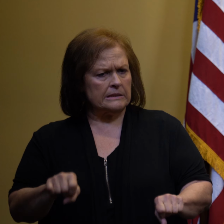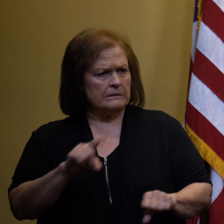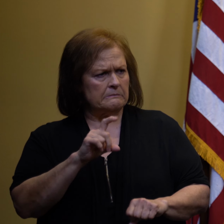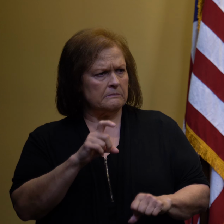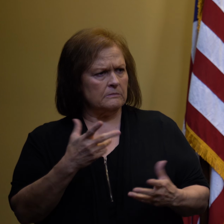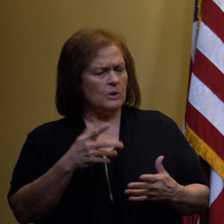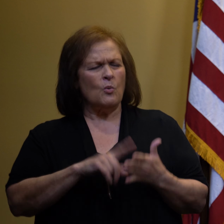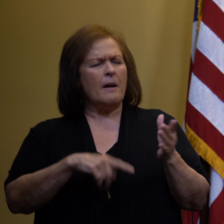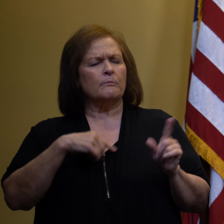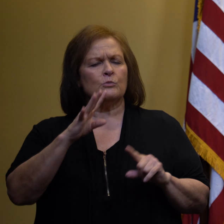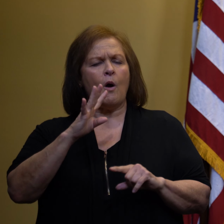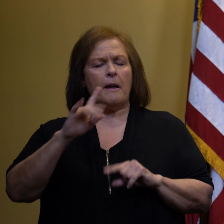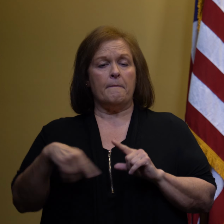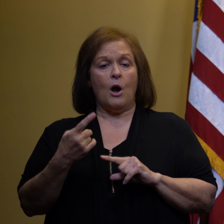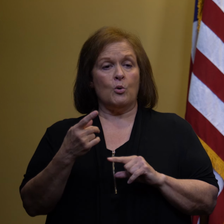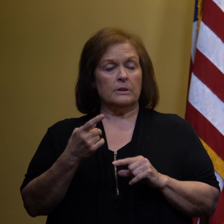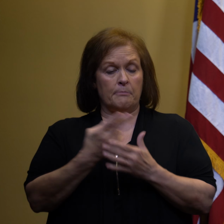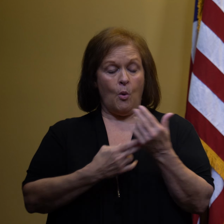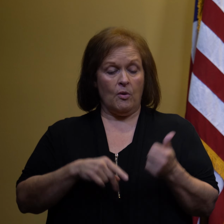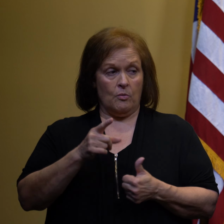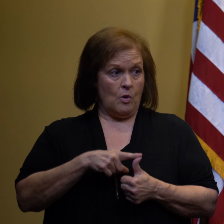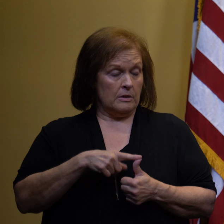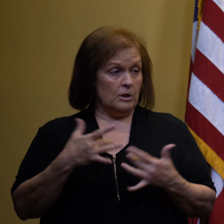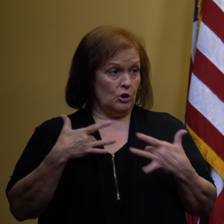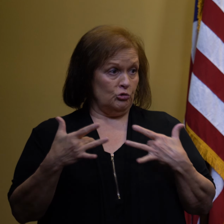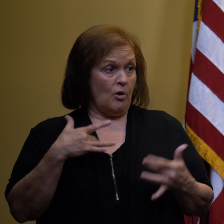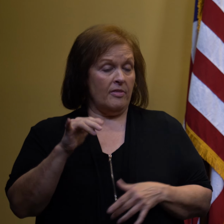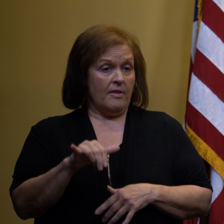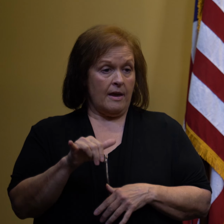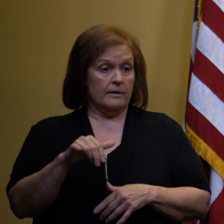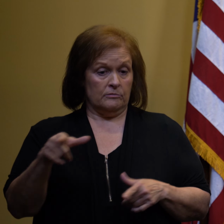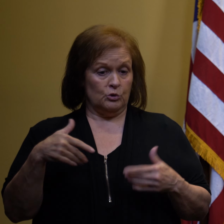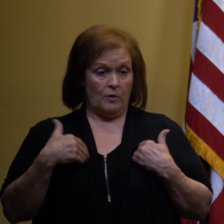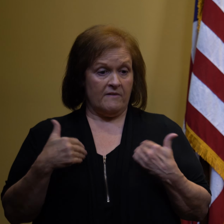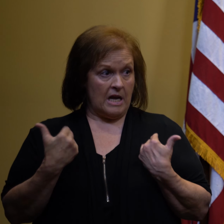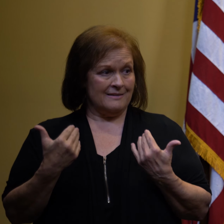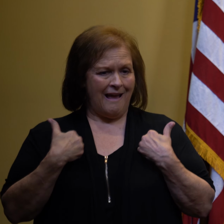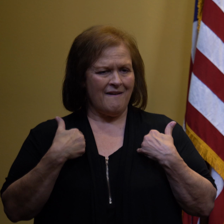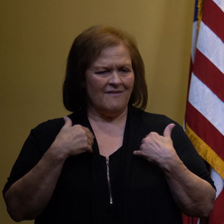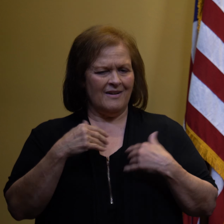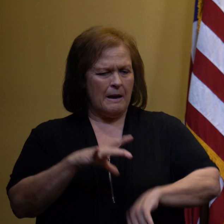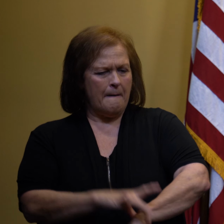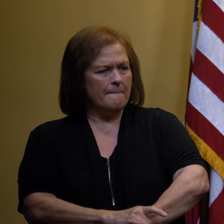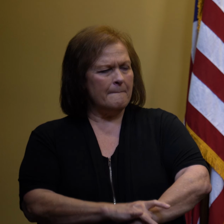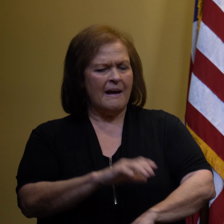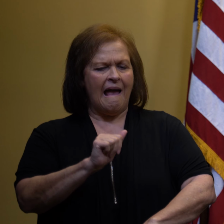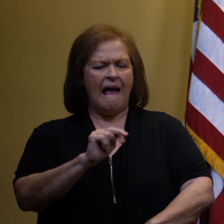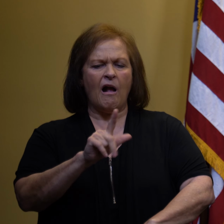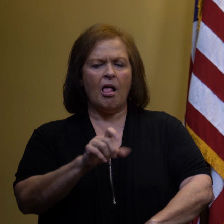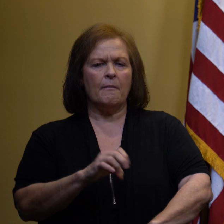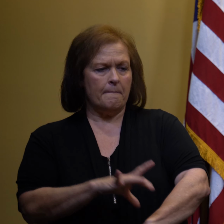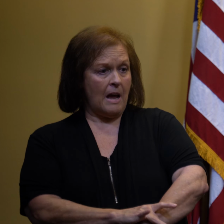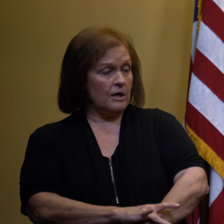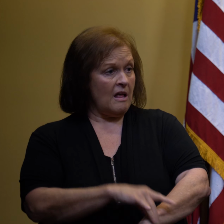what I'm referring to, I would say, is both. One's concerning that juveniles have monitors, ankle monitors